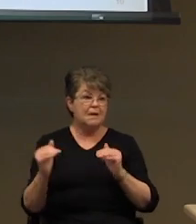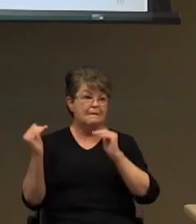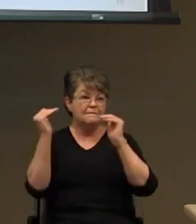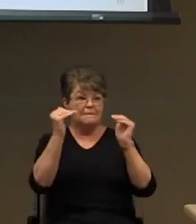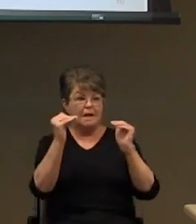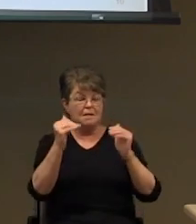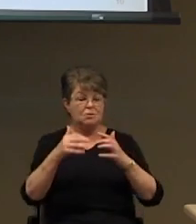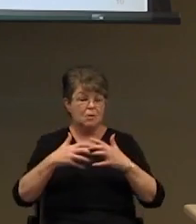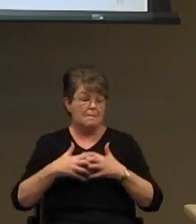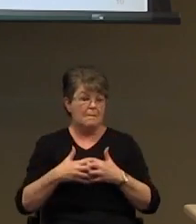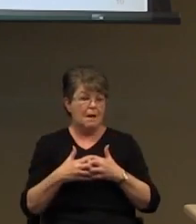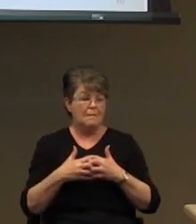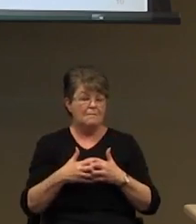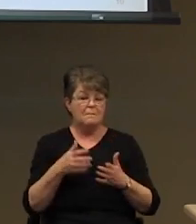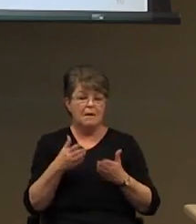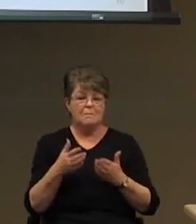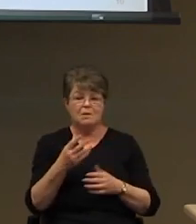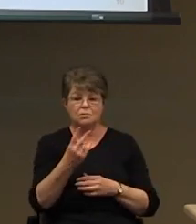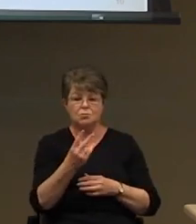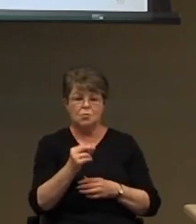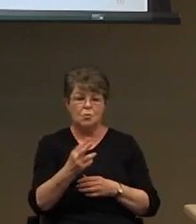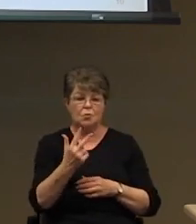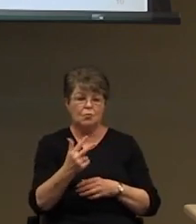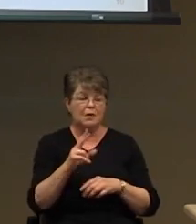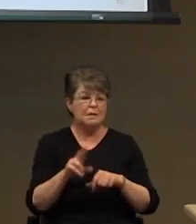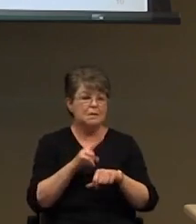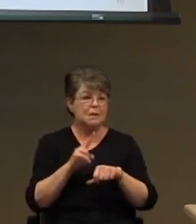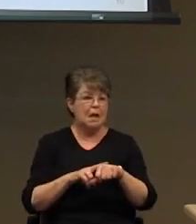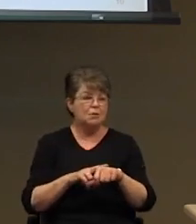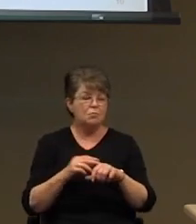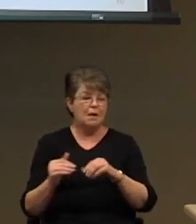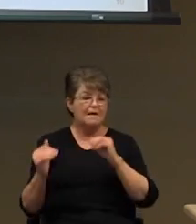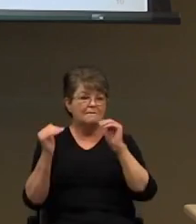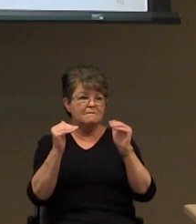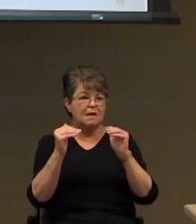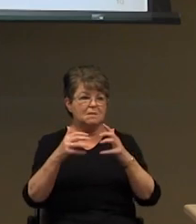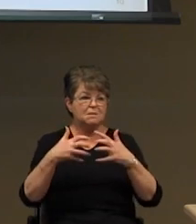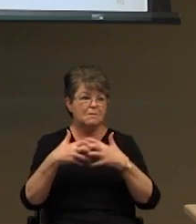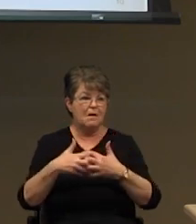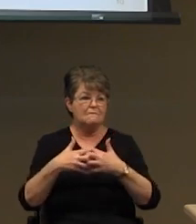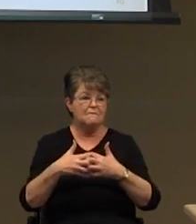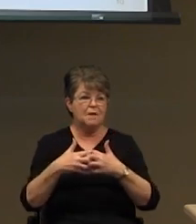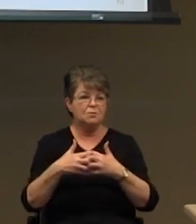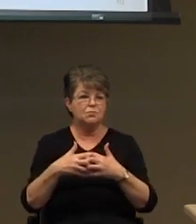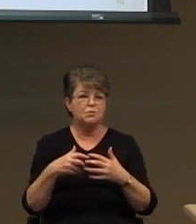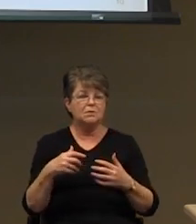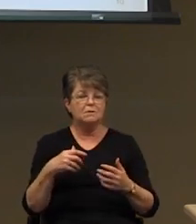is your thing, there's probably 2 or 3 national advanced manufacturing